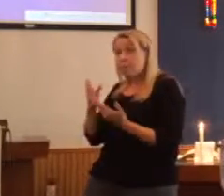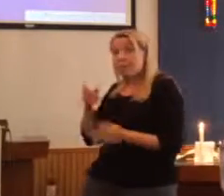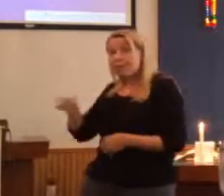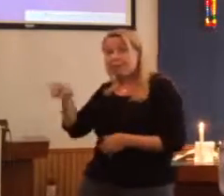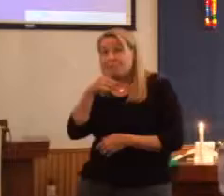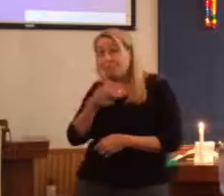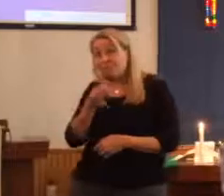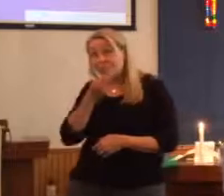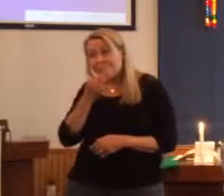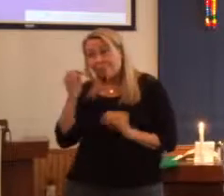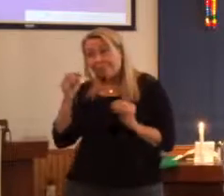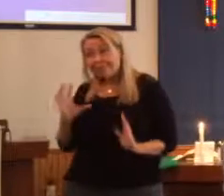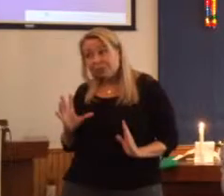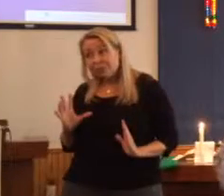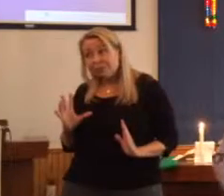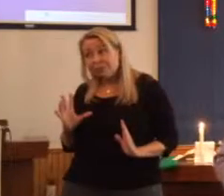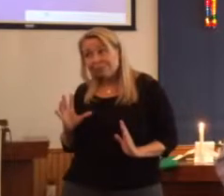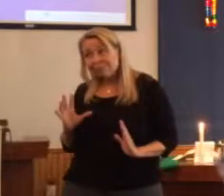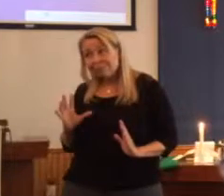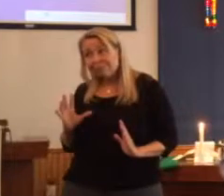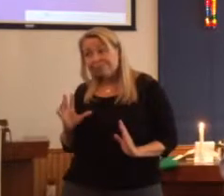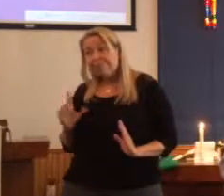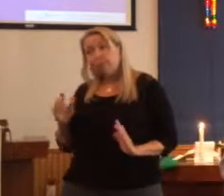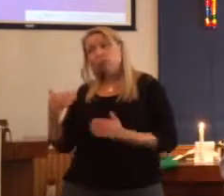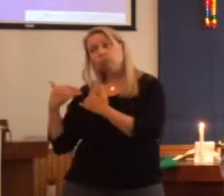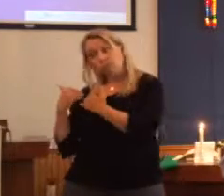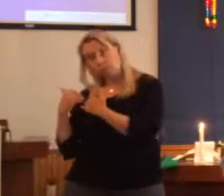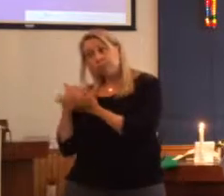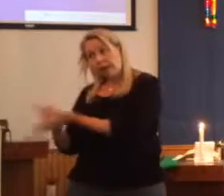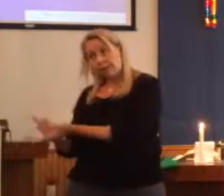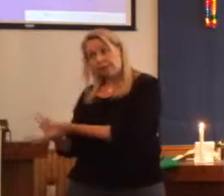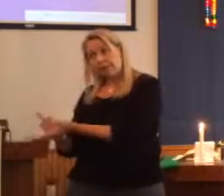volunteering for groups.